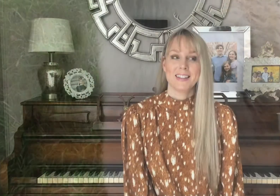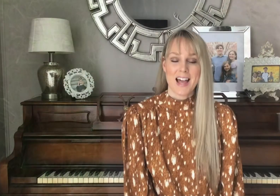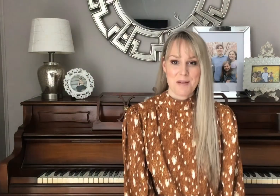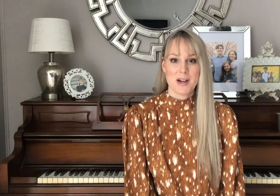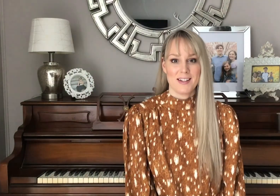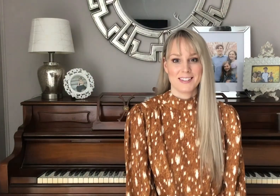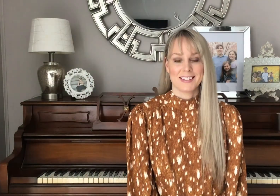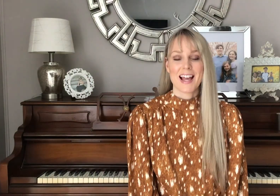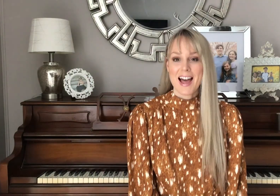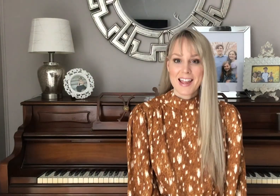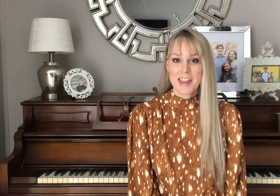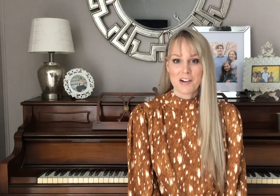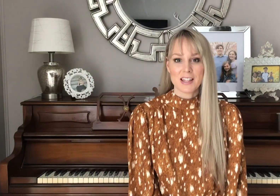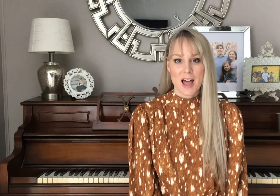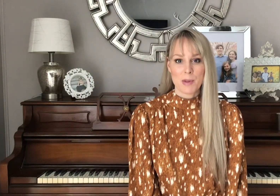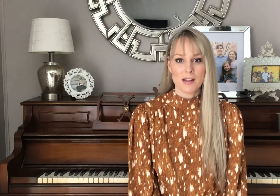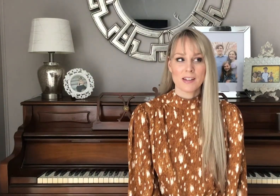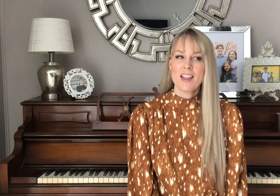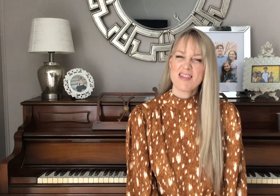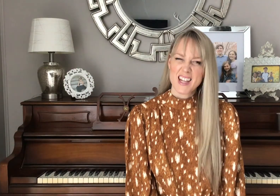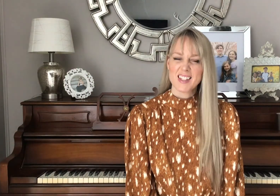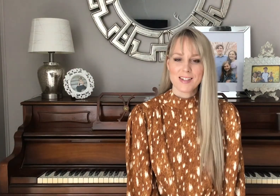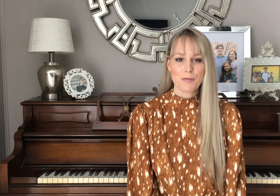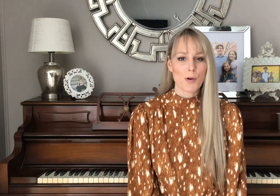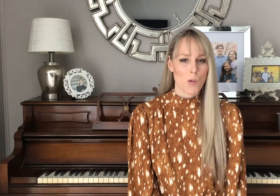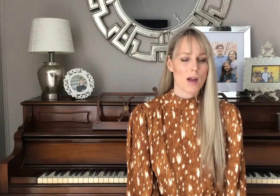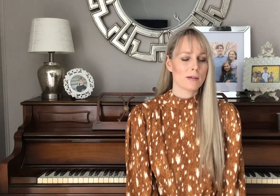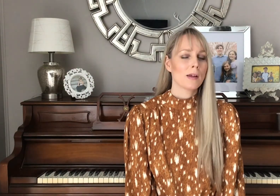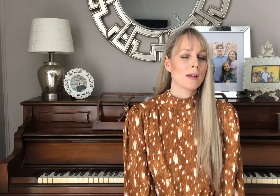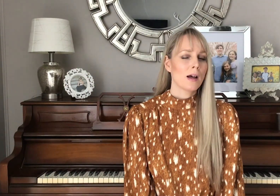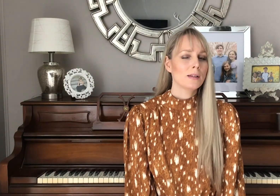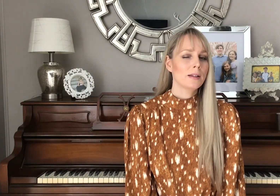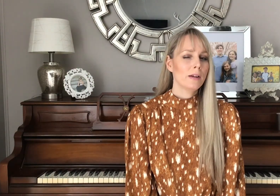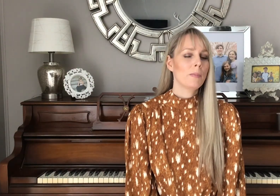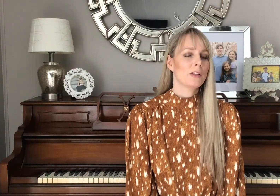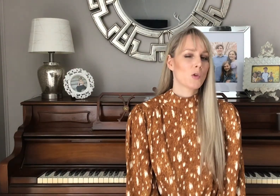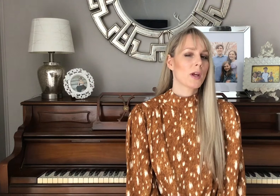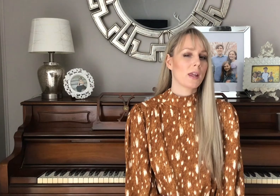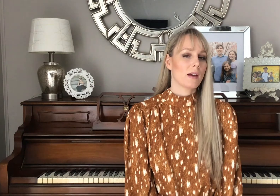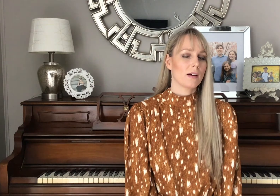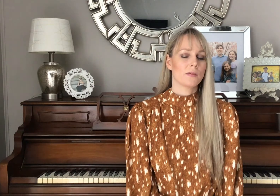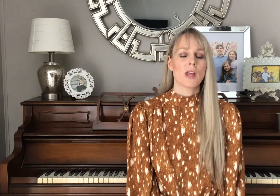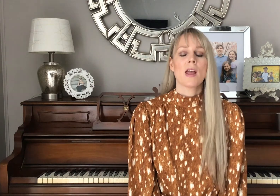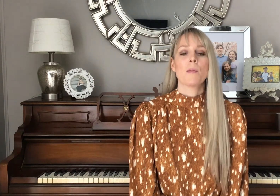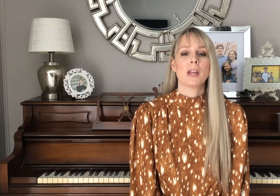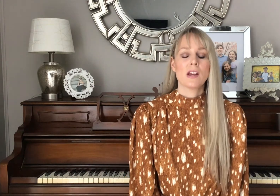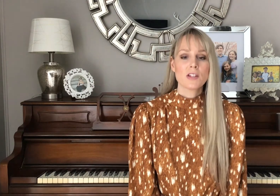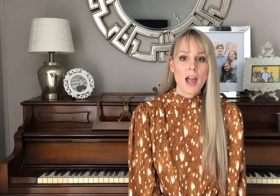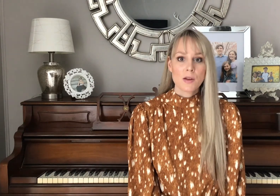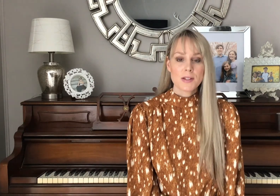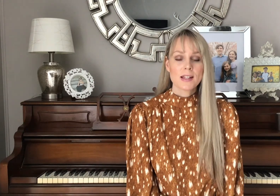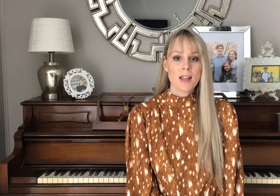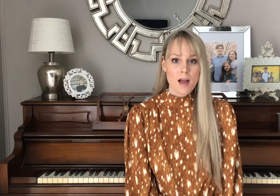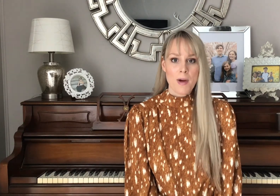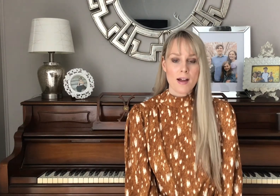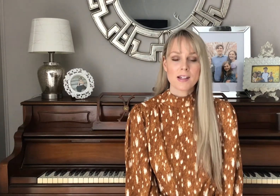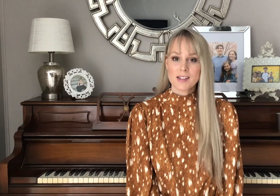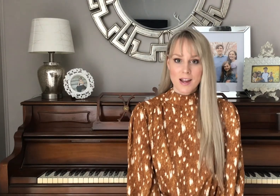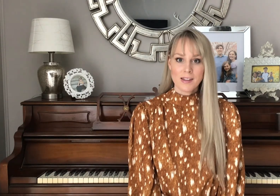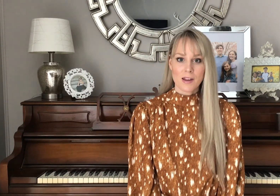Llama. I hear a llama. That's a different one. A little bit trickier. But here's how you say llama in sign language.